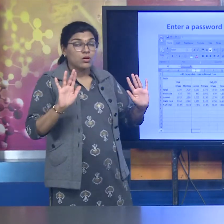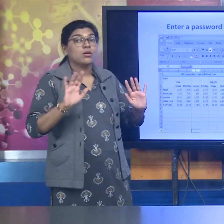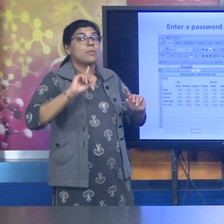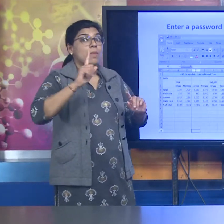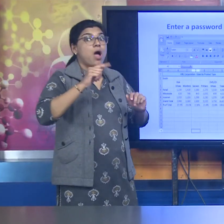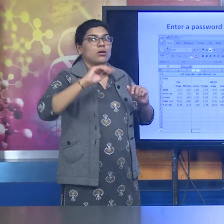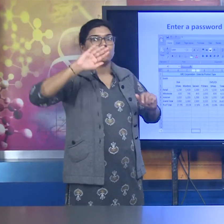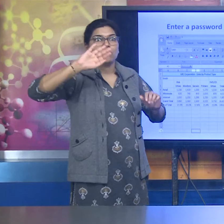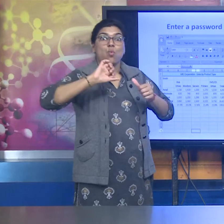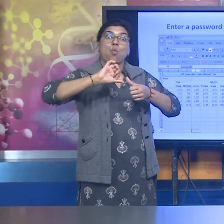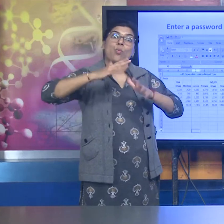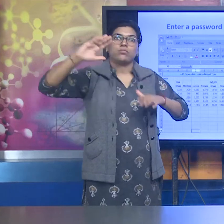your sheet is ready